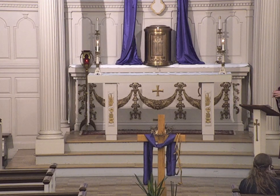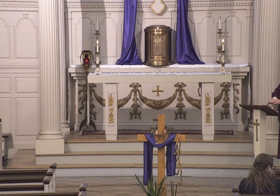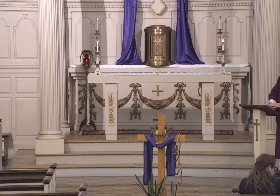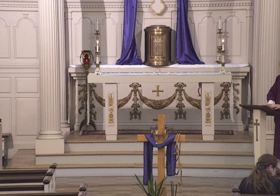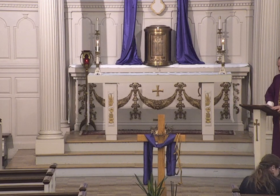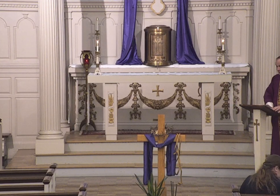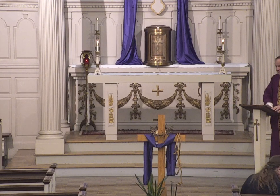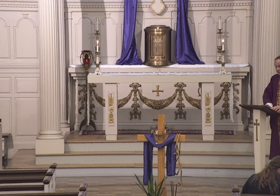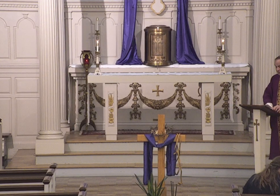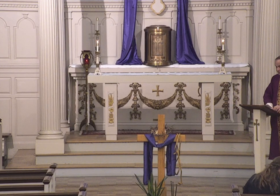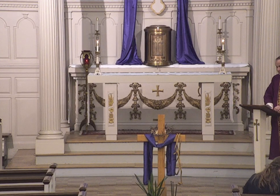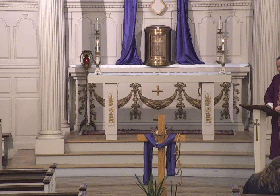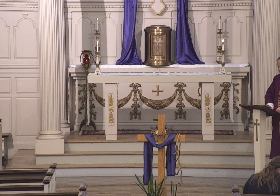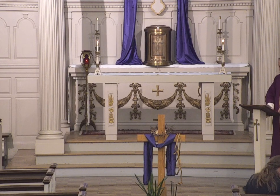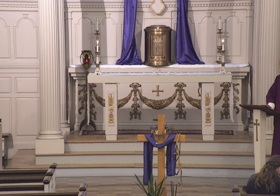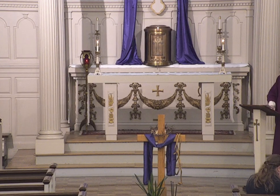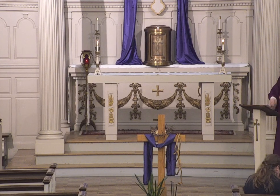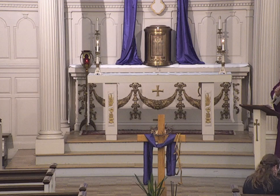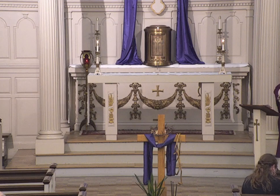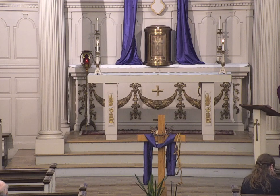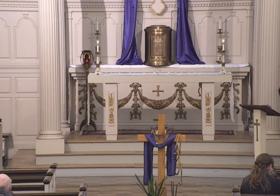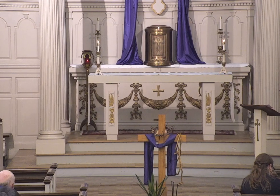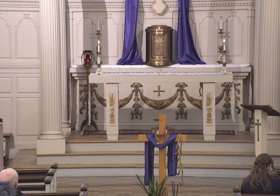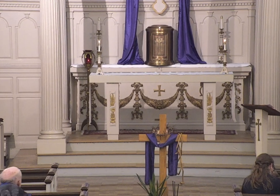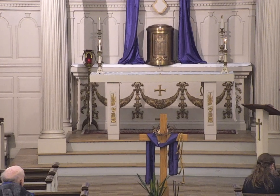Let us pray.